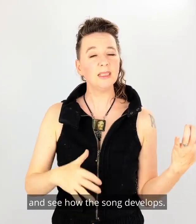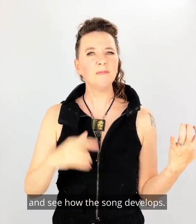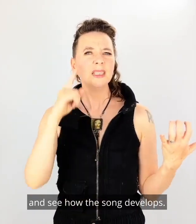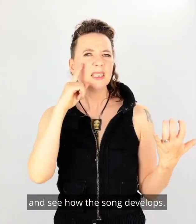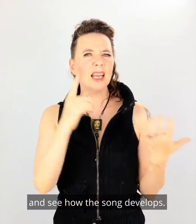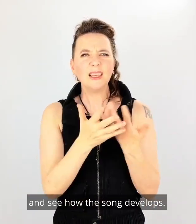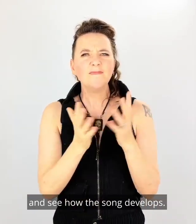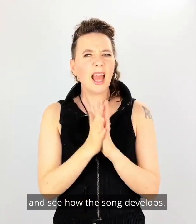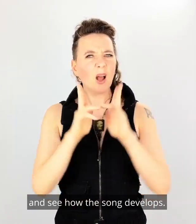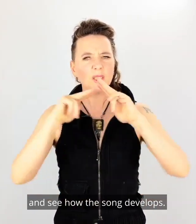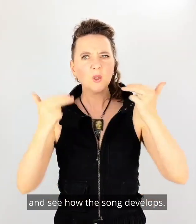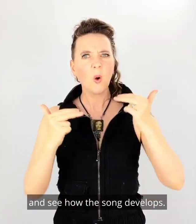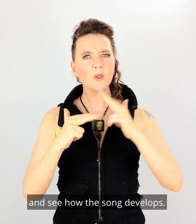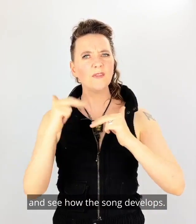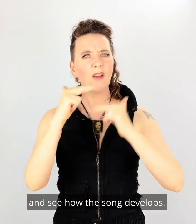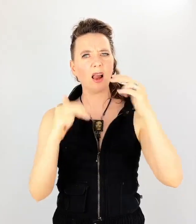see how the song develops.